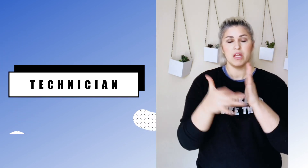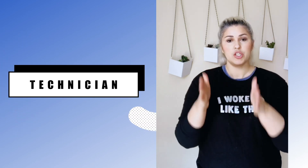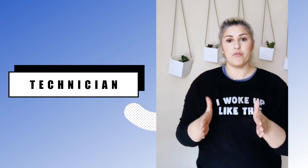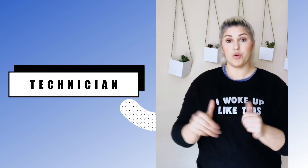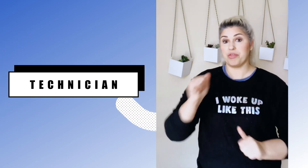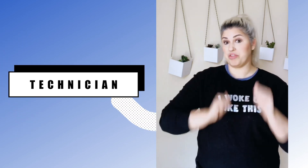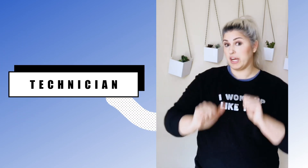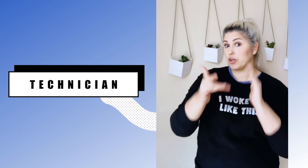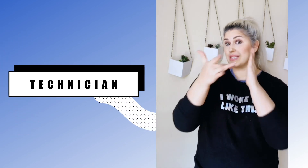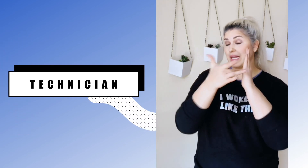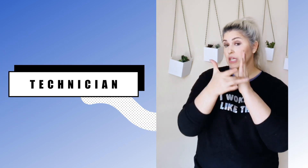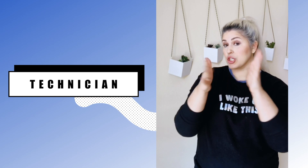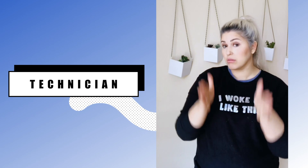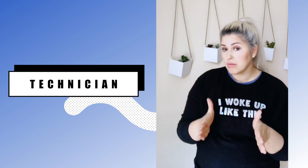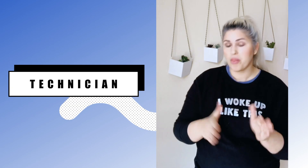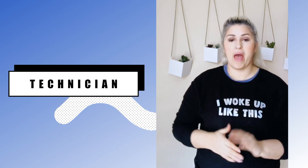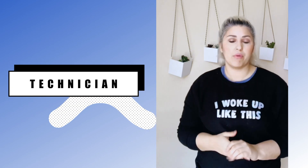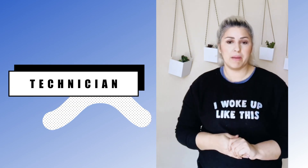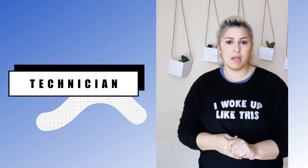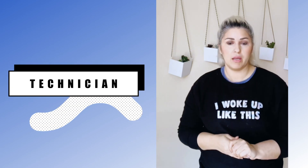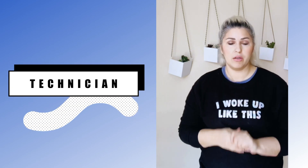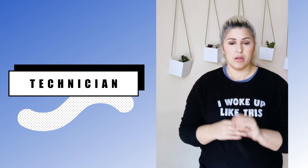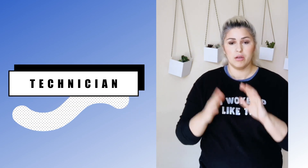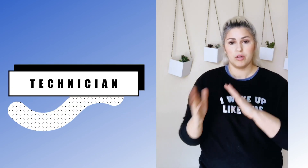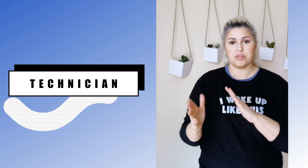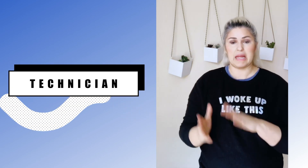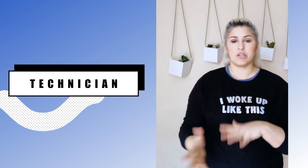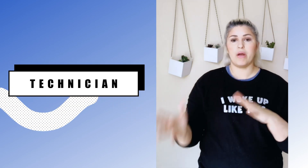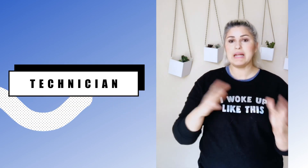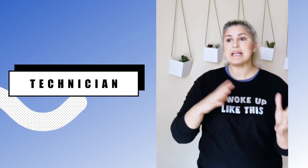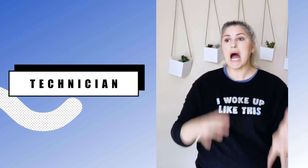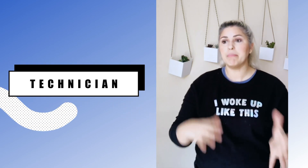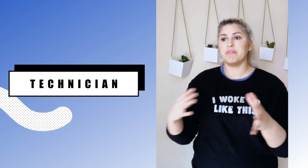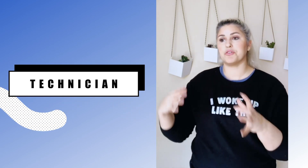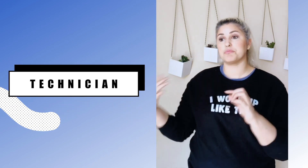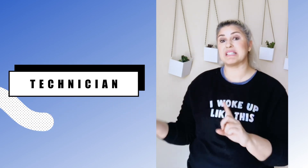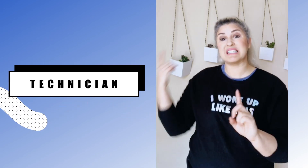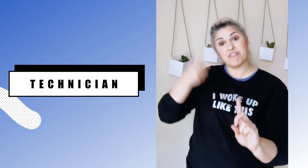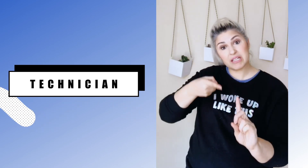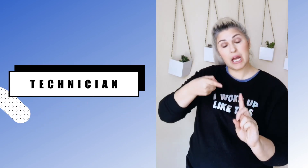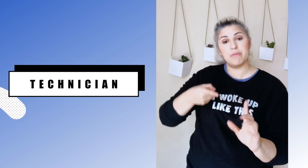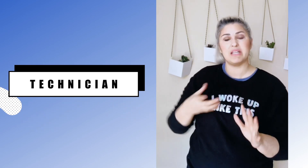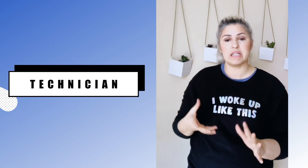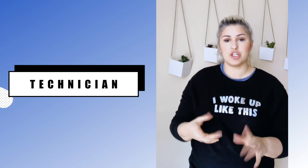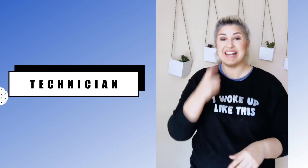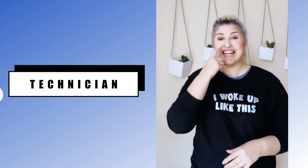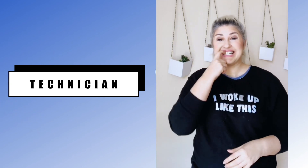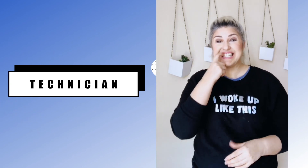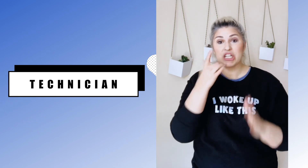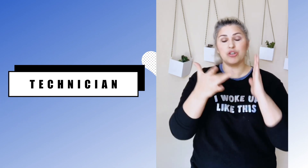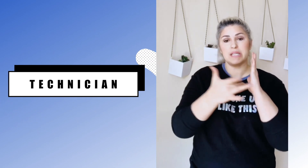Okay? So if you're a theater technician, that would be your thing. So any type of, your specific type of